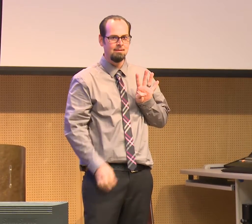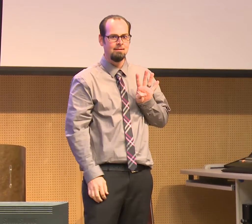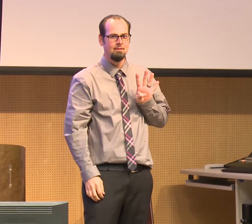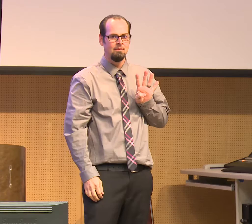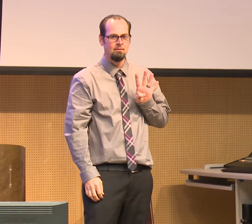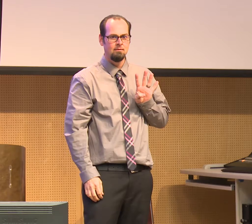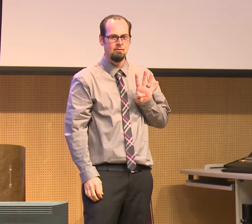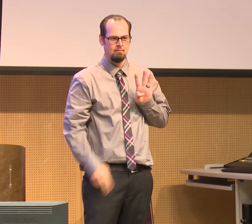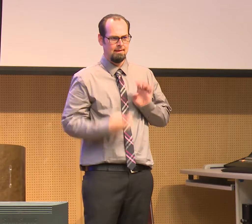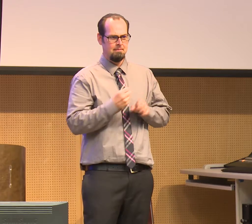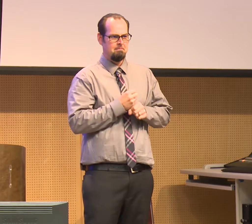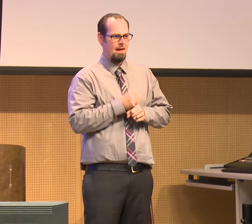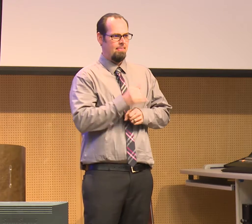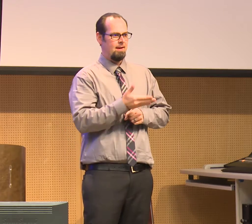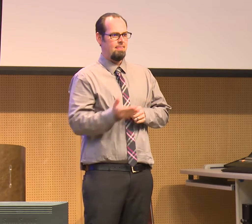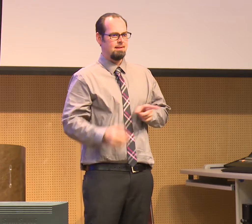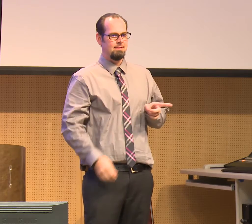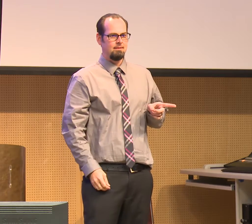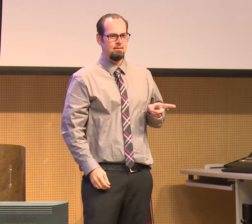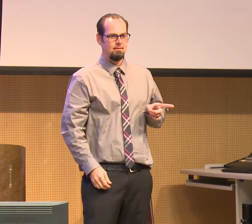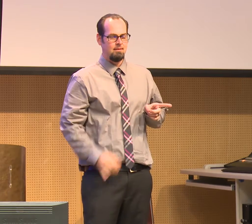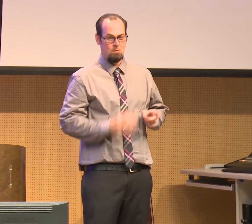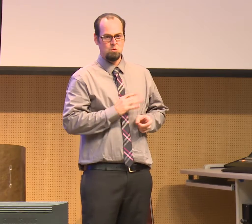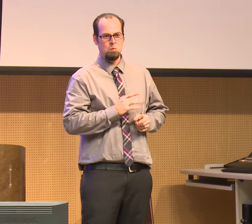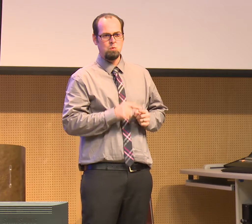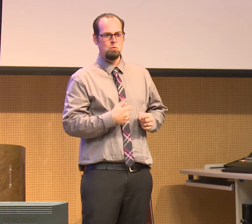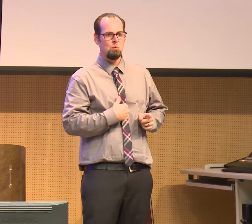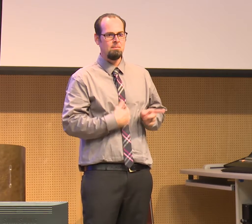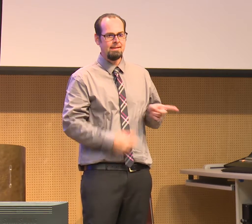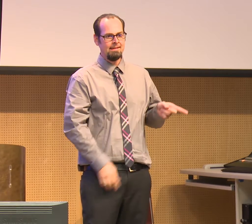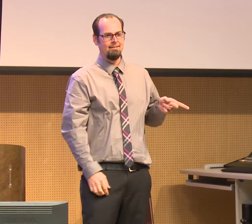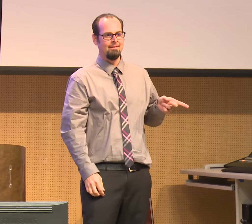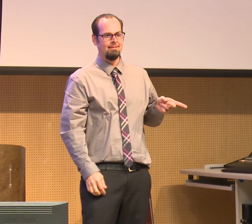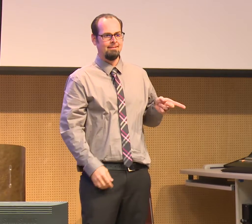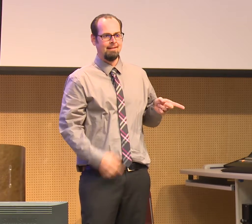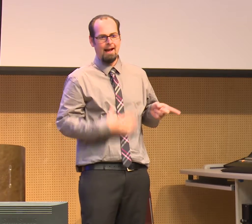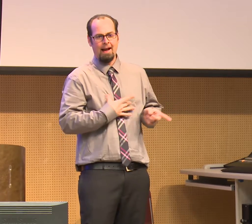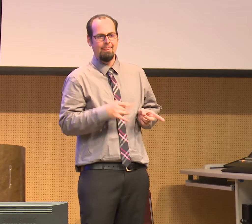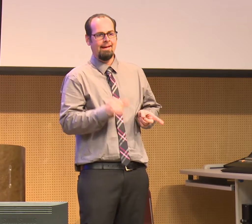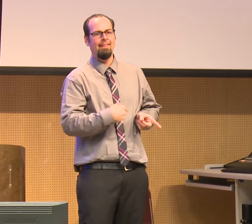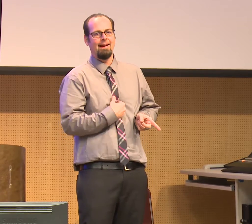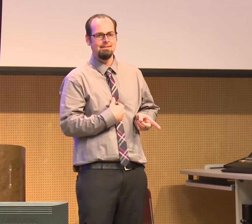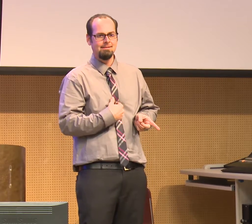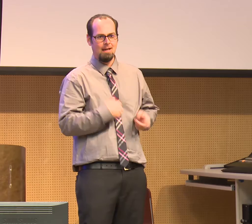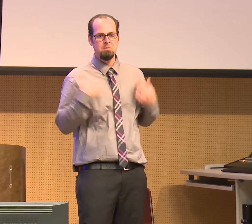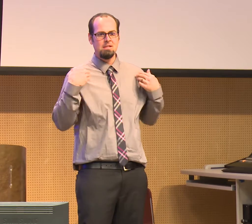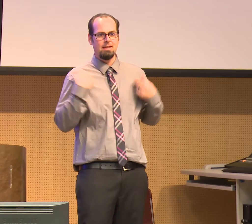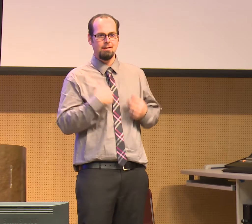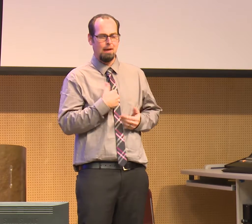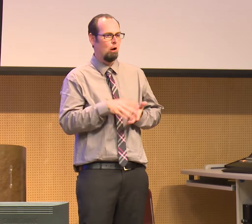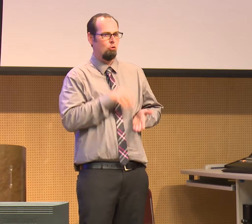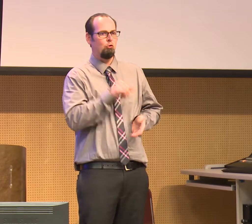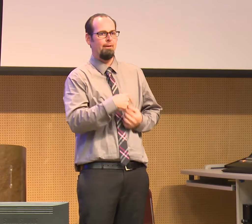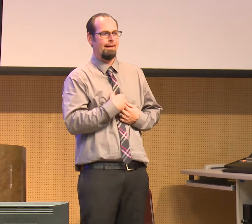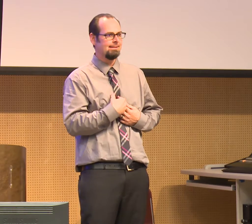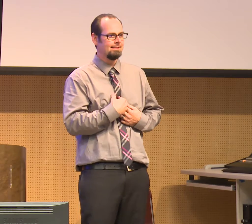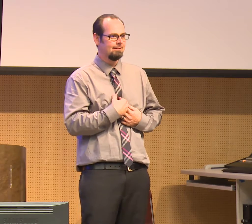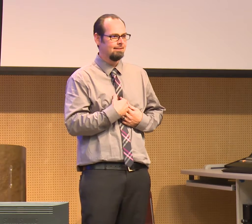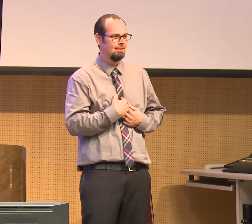4 miles. That was pretty cool. I liked that. That was something I could